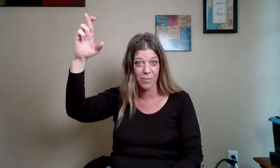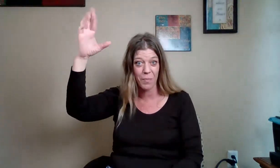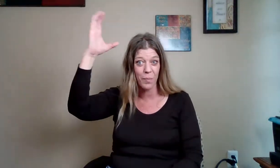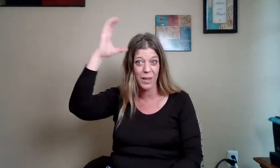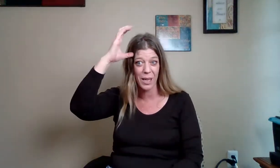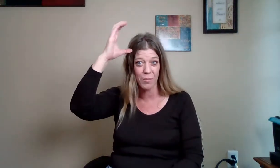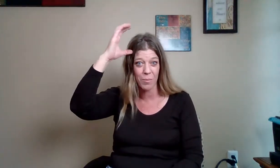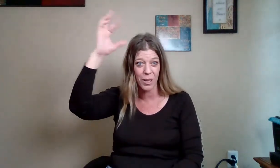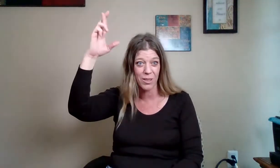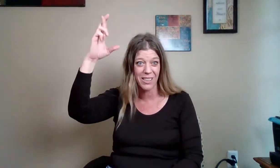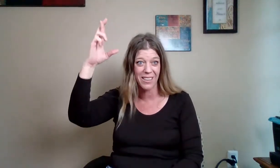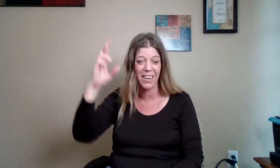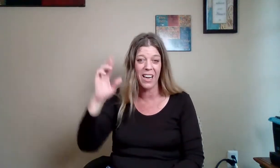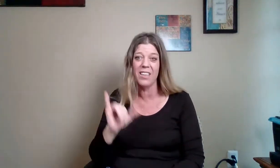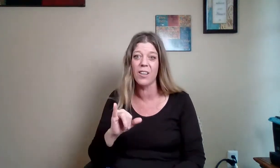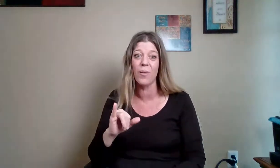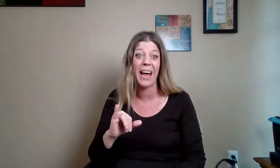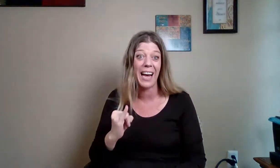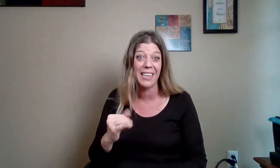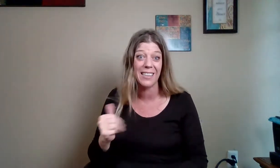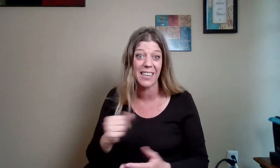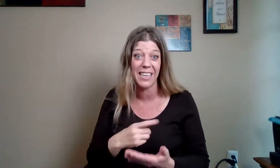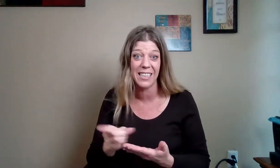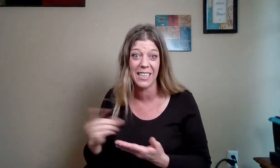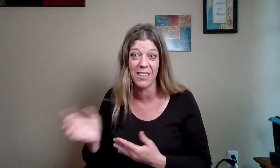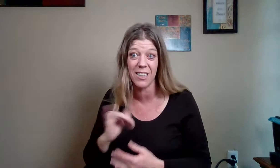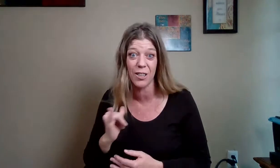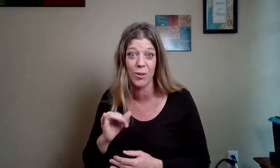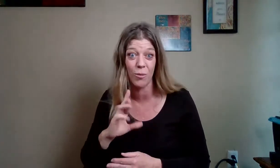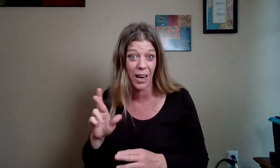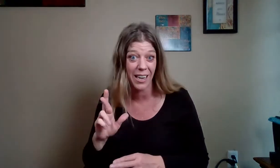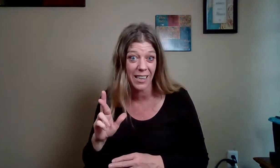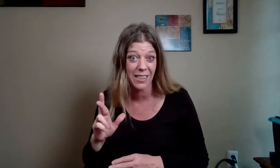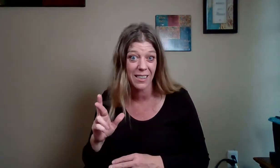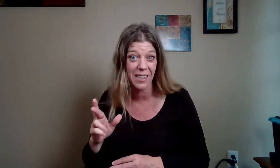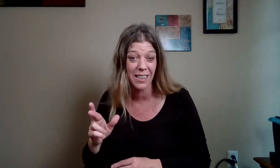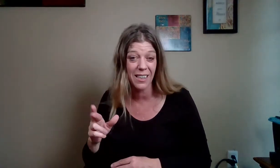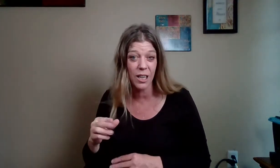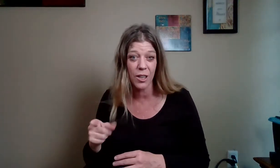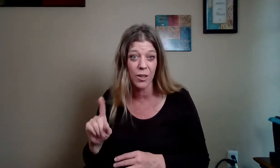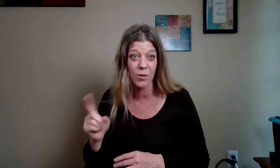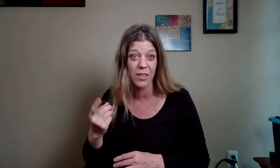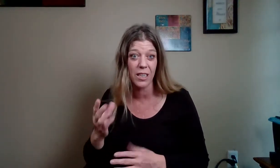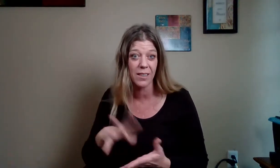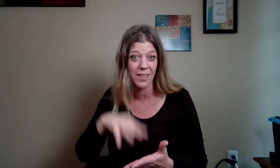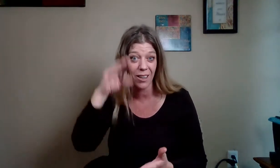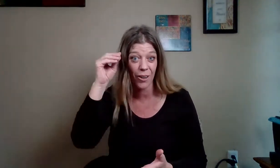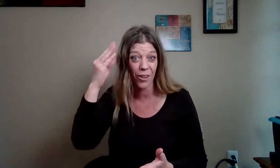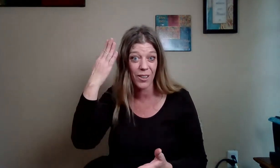Computer. Computer. So that is a deal too, right? You just